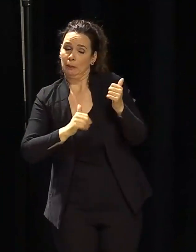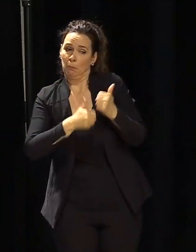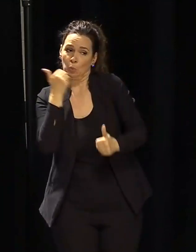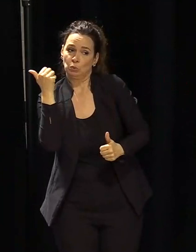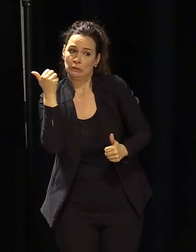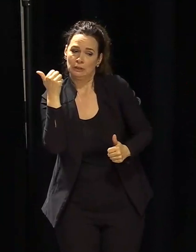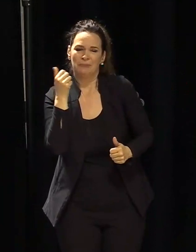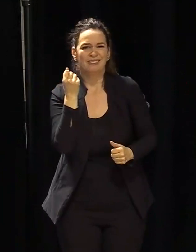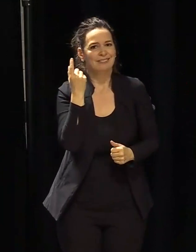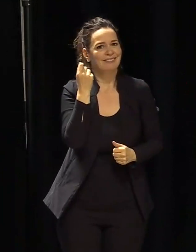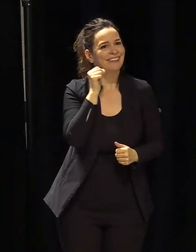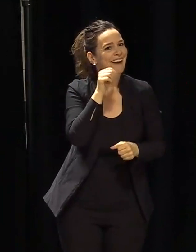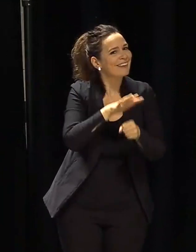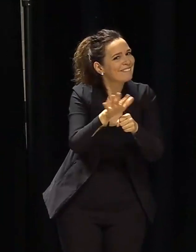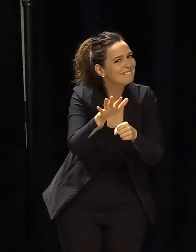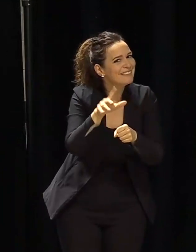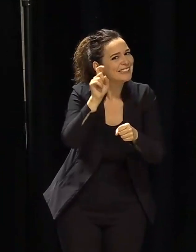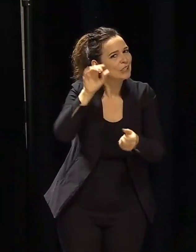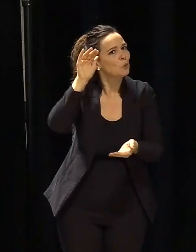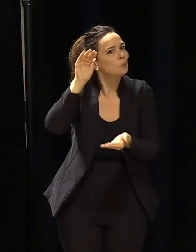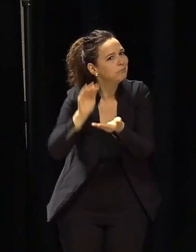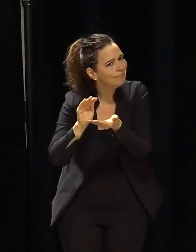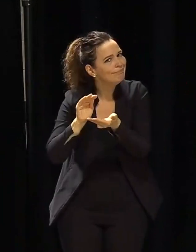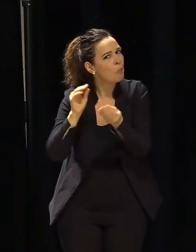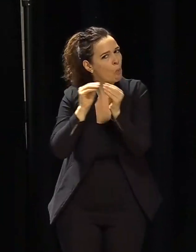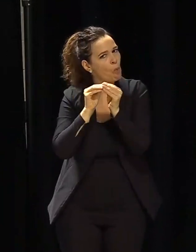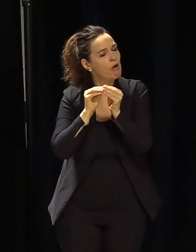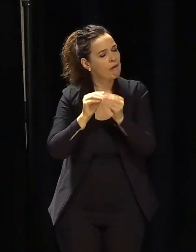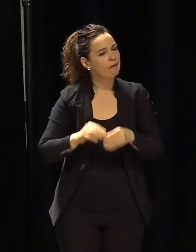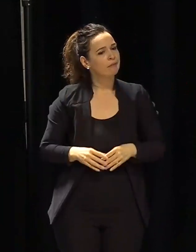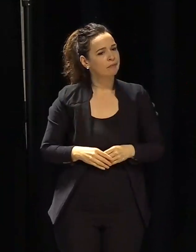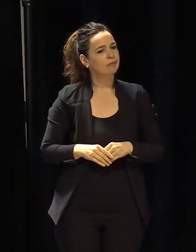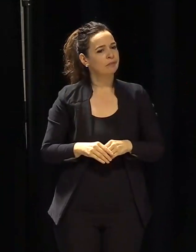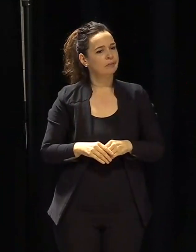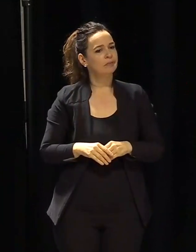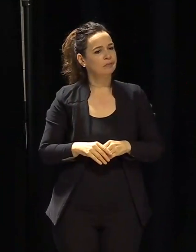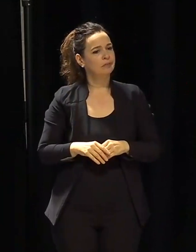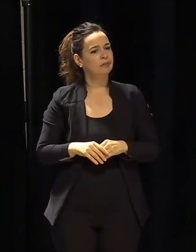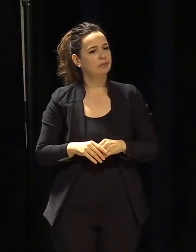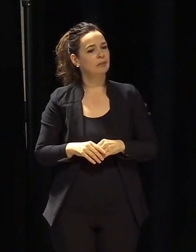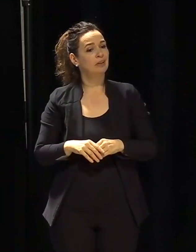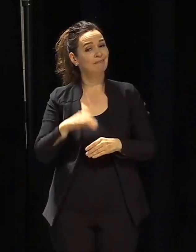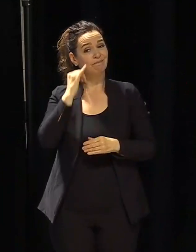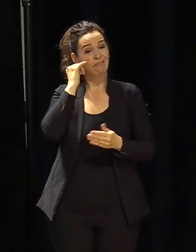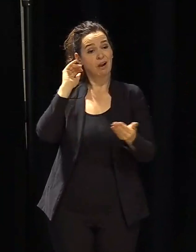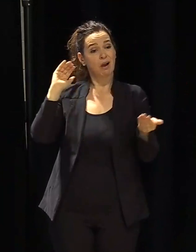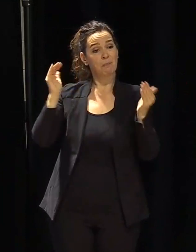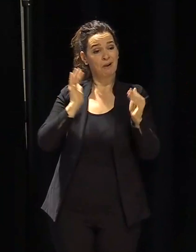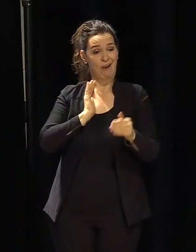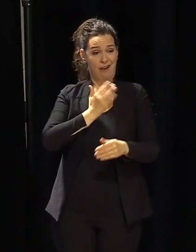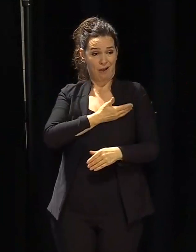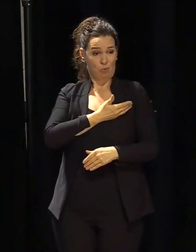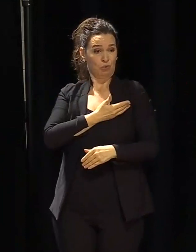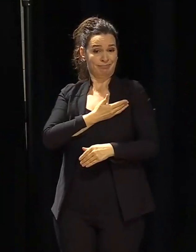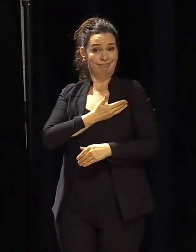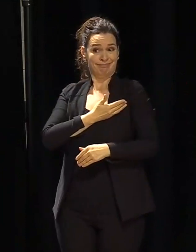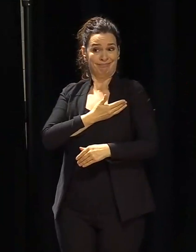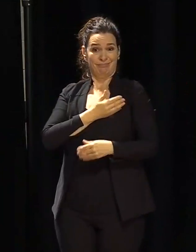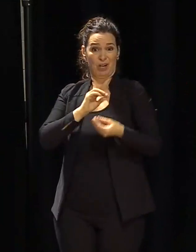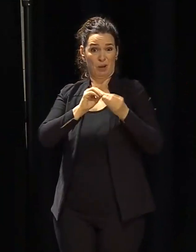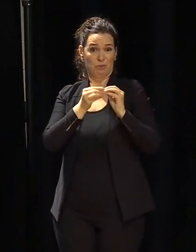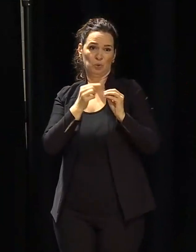us, compared us if we were our own state, we would be the, fifth or sixth best state in the country right now from a positivity